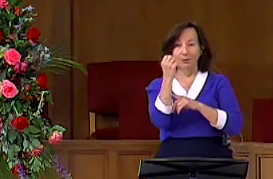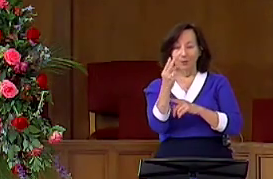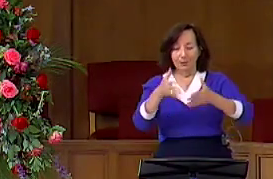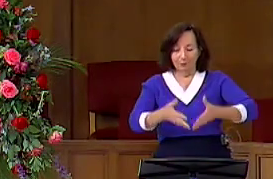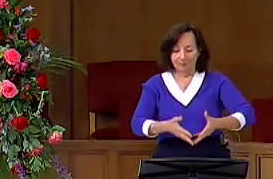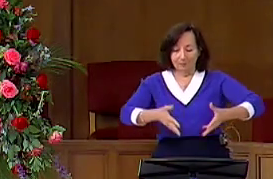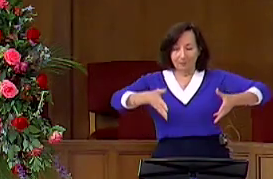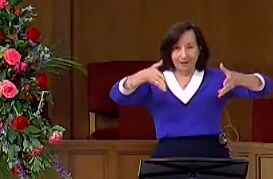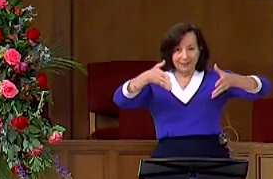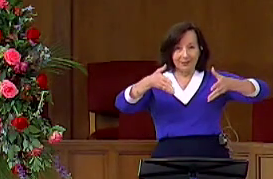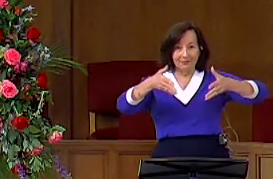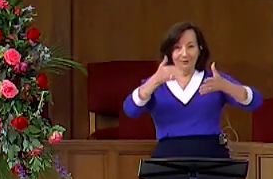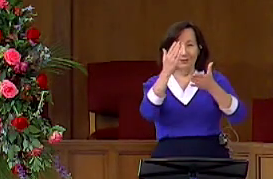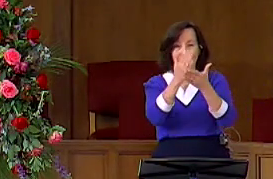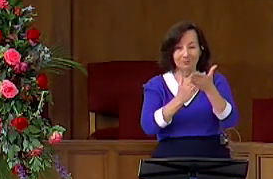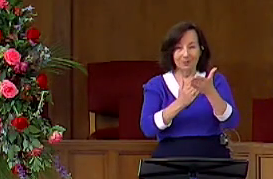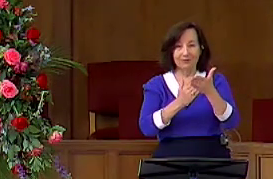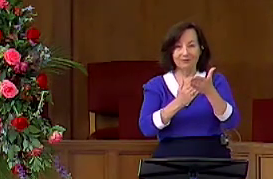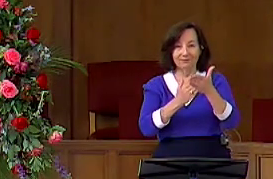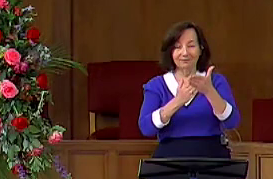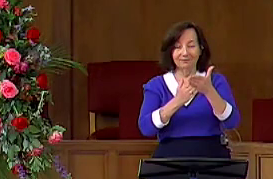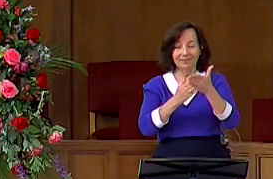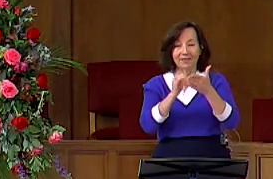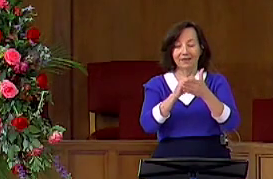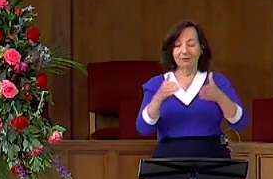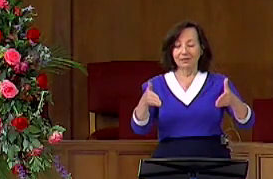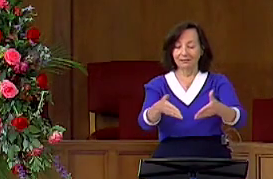basketfuls of broken pieces that were left over.